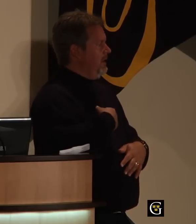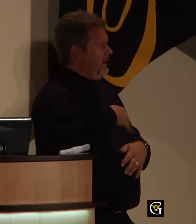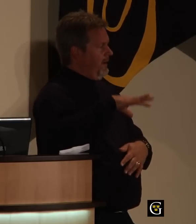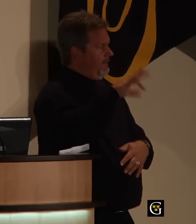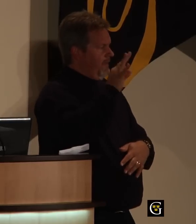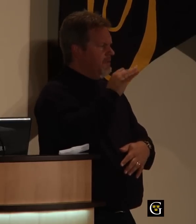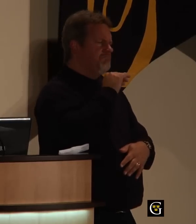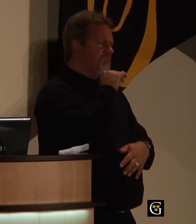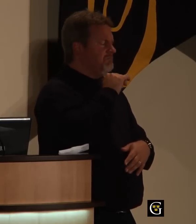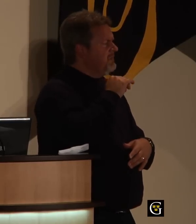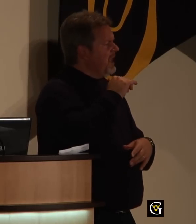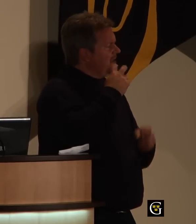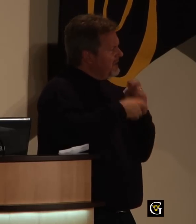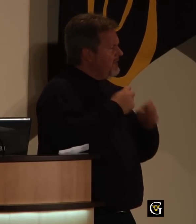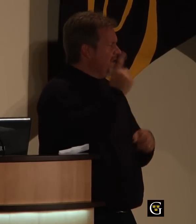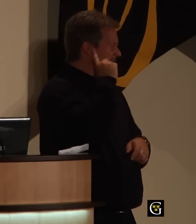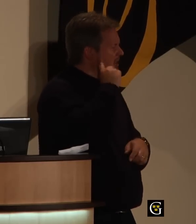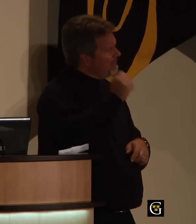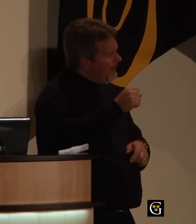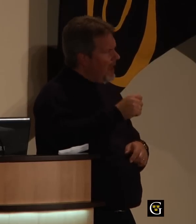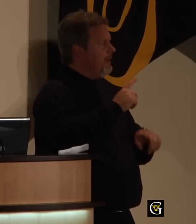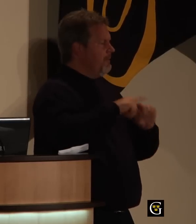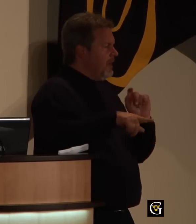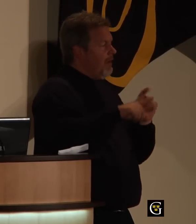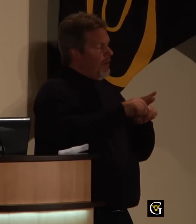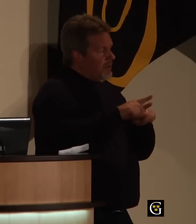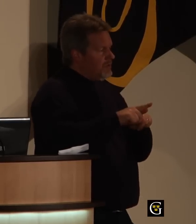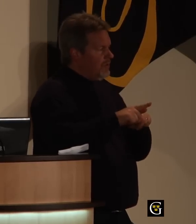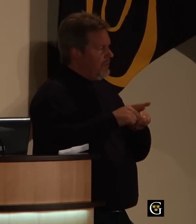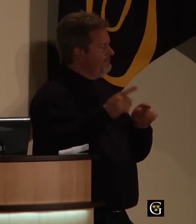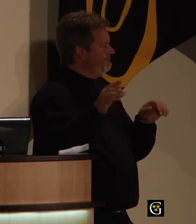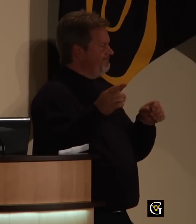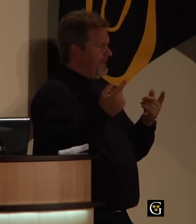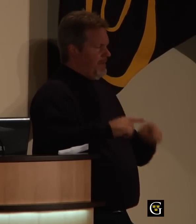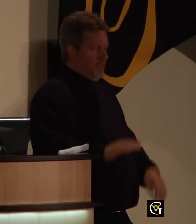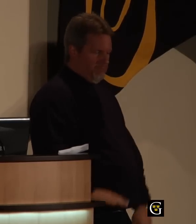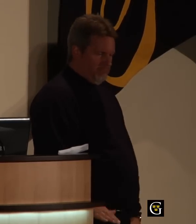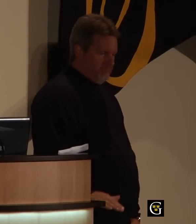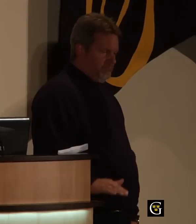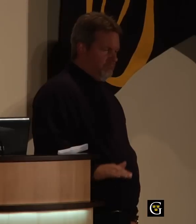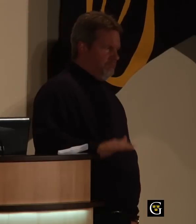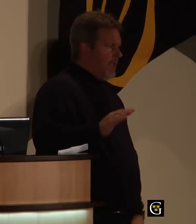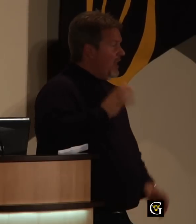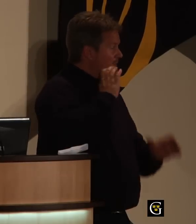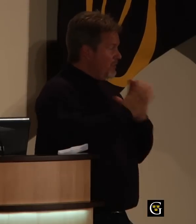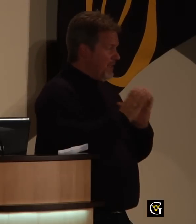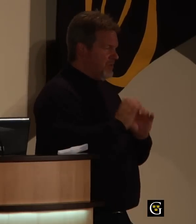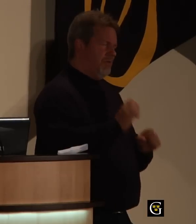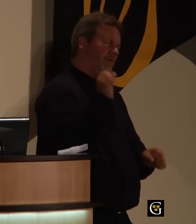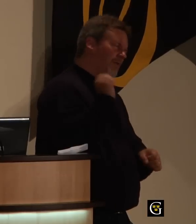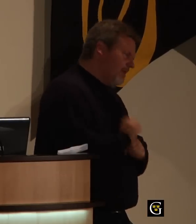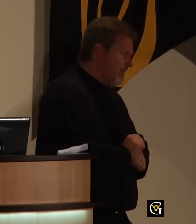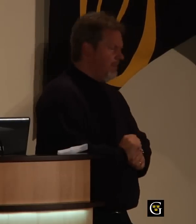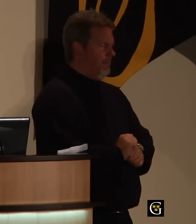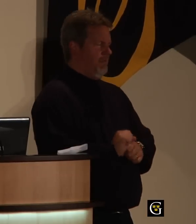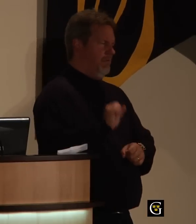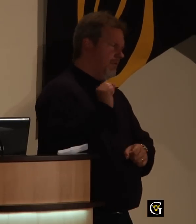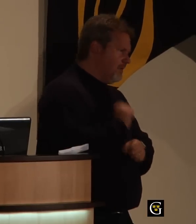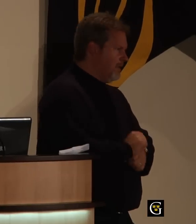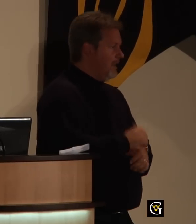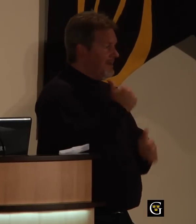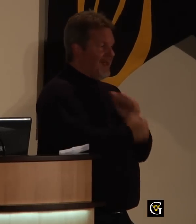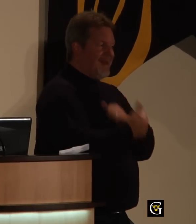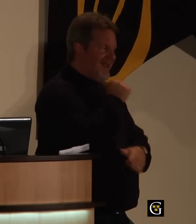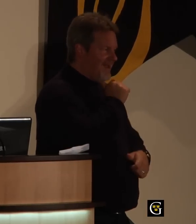hear, but when you spend a lifetime growing up, where communications work, where not everybody is always willing